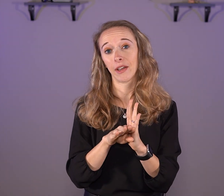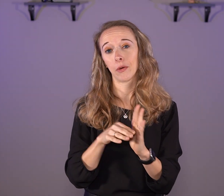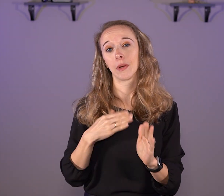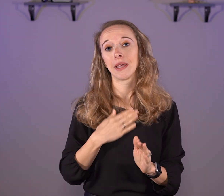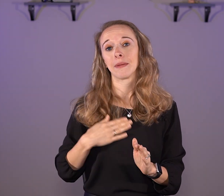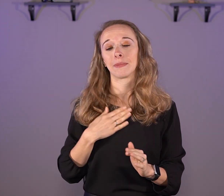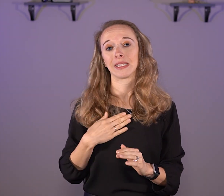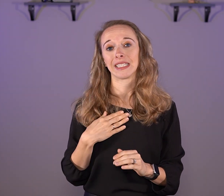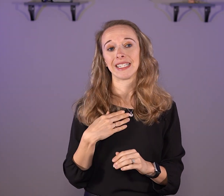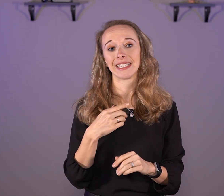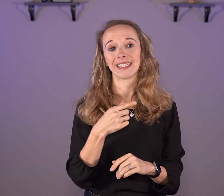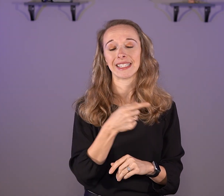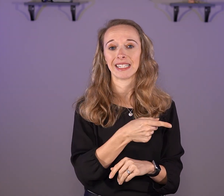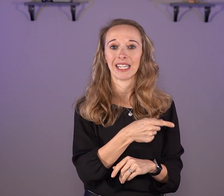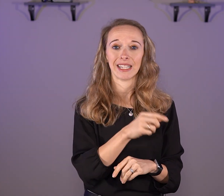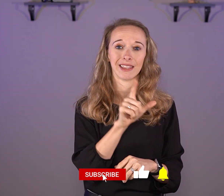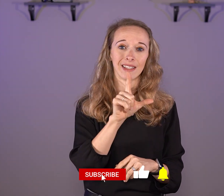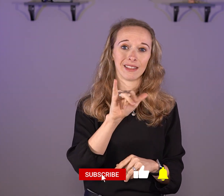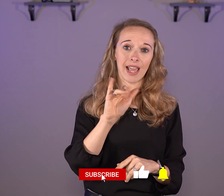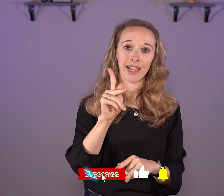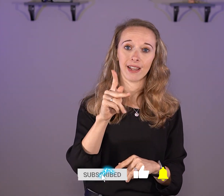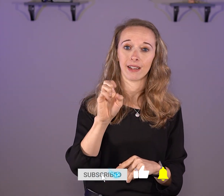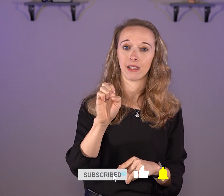video, please click the like